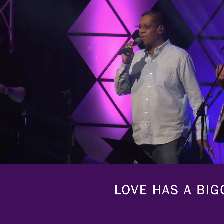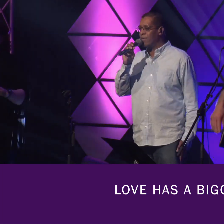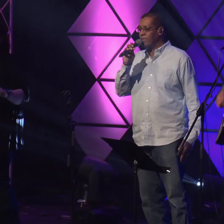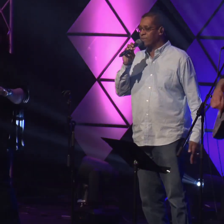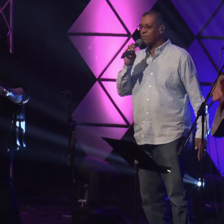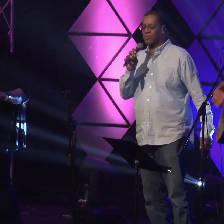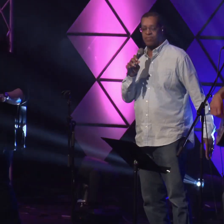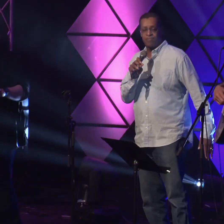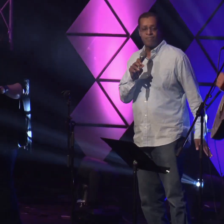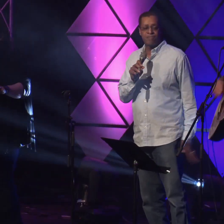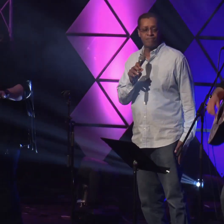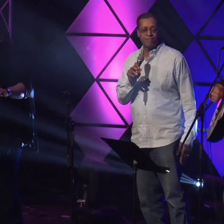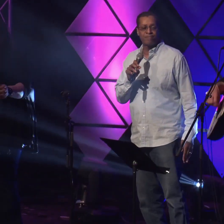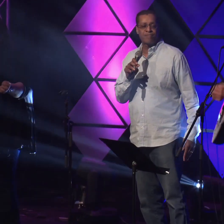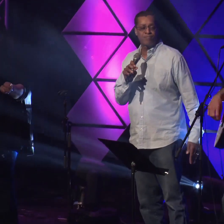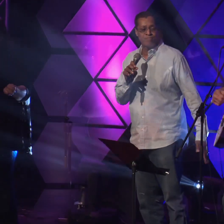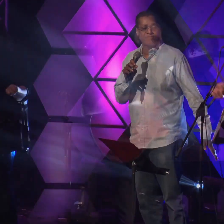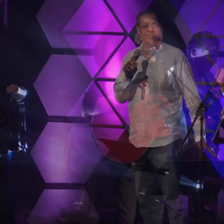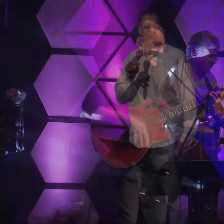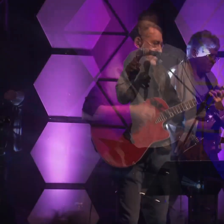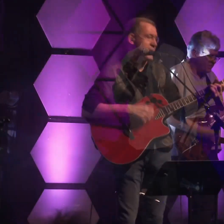table.